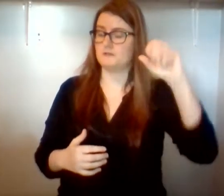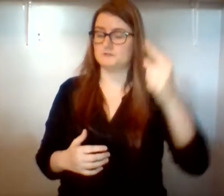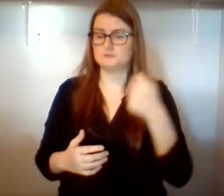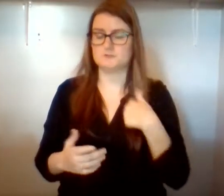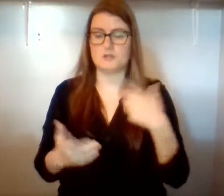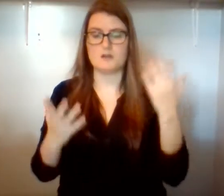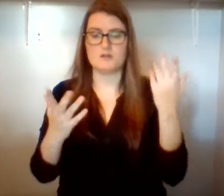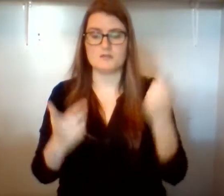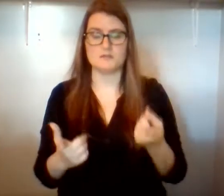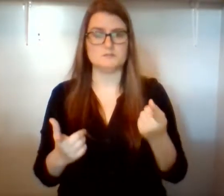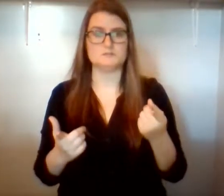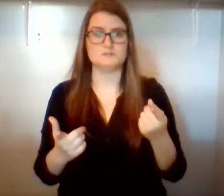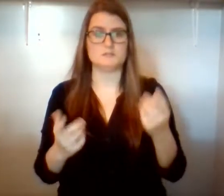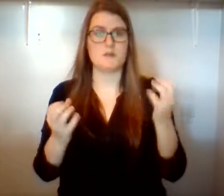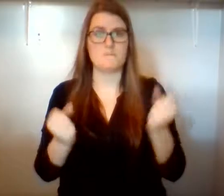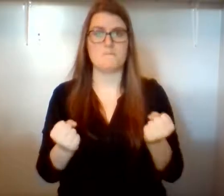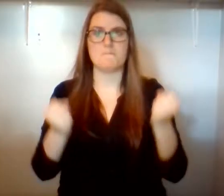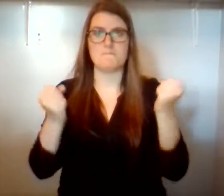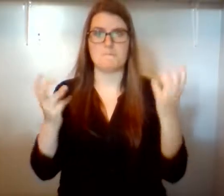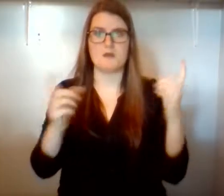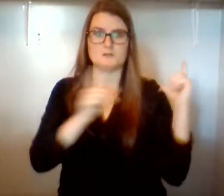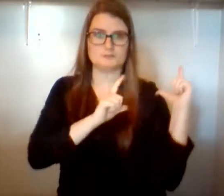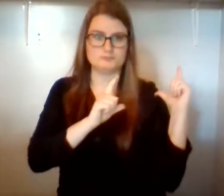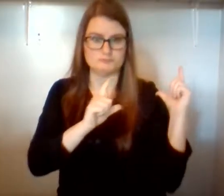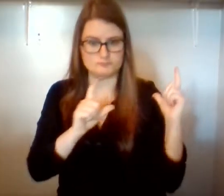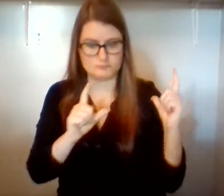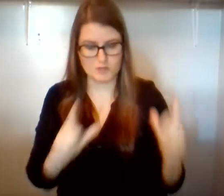and let it all point to Jesus. If being